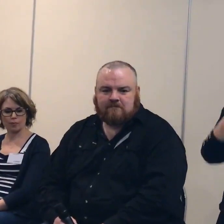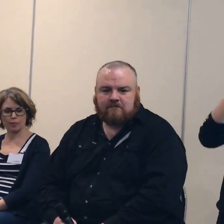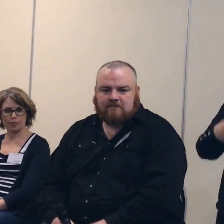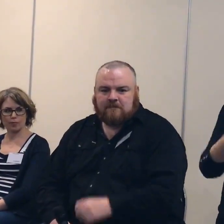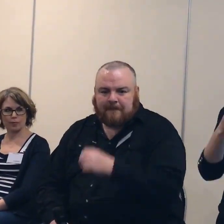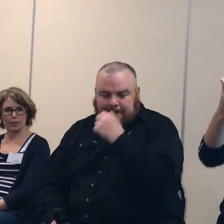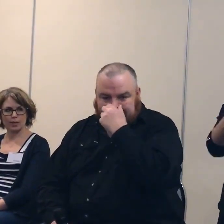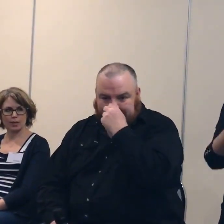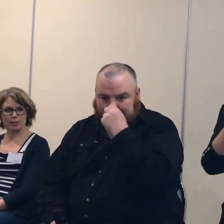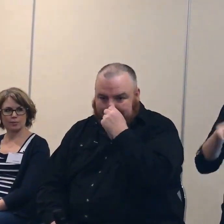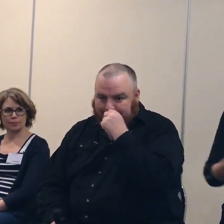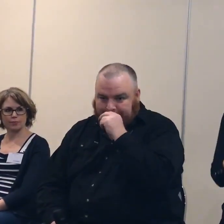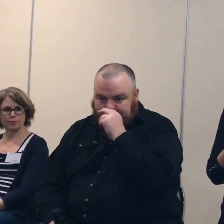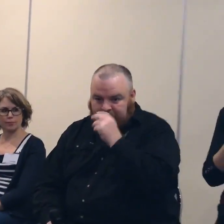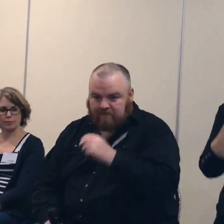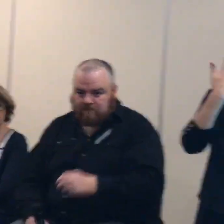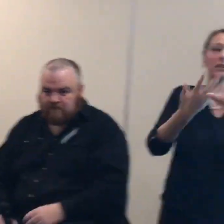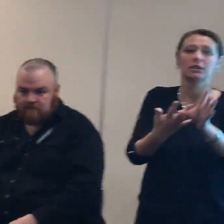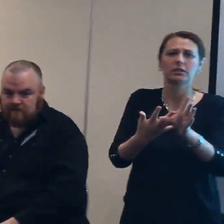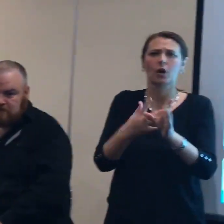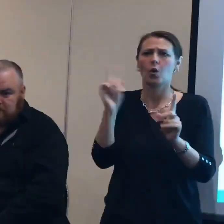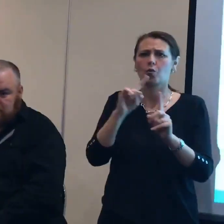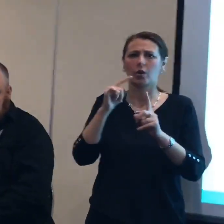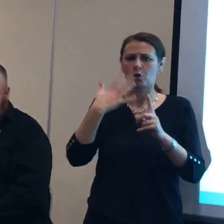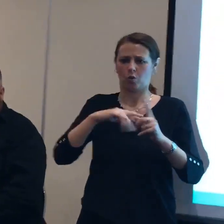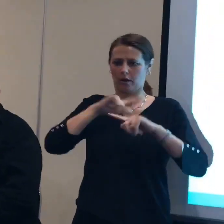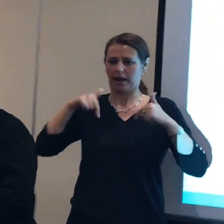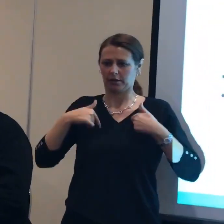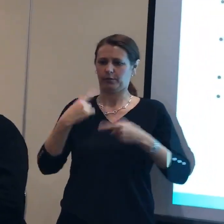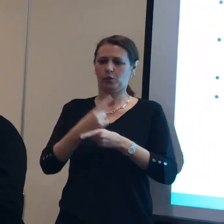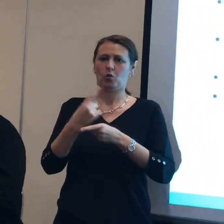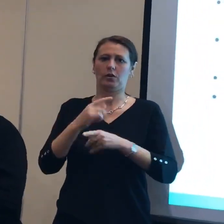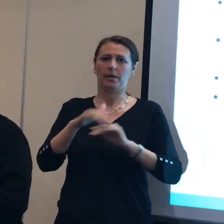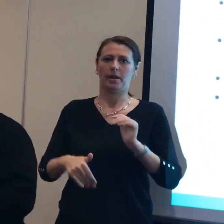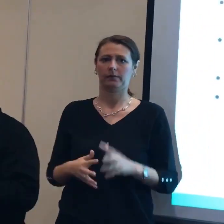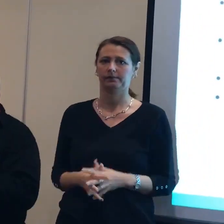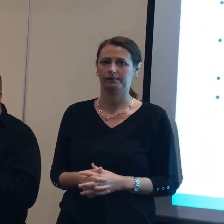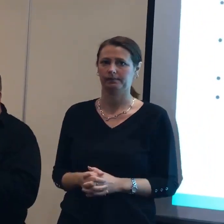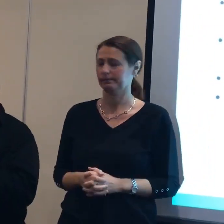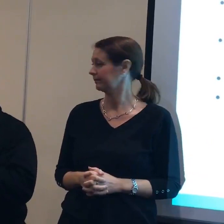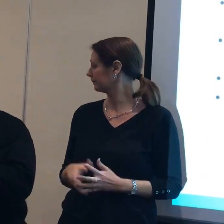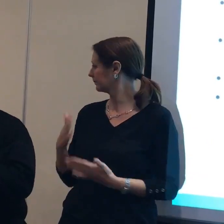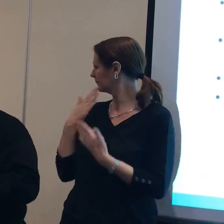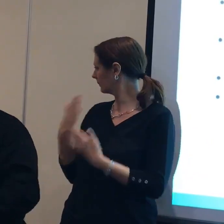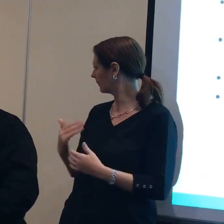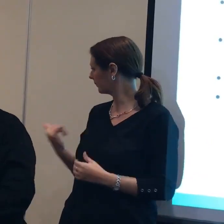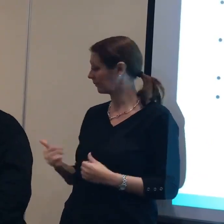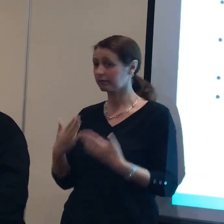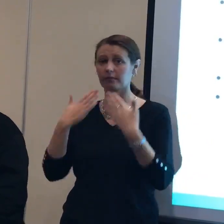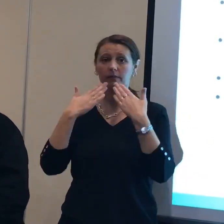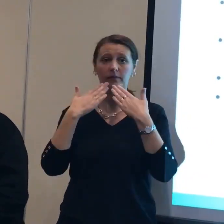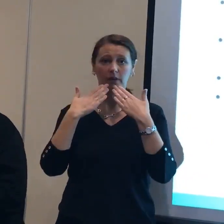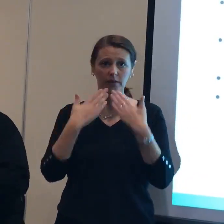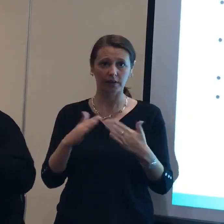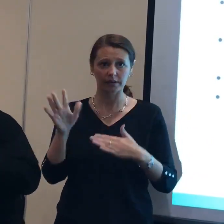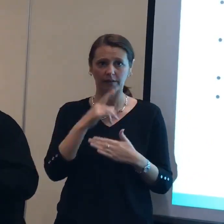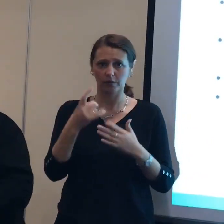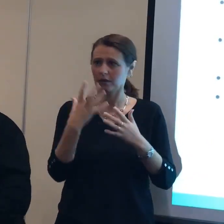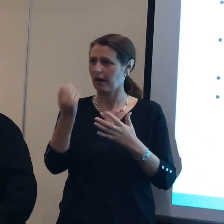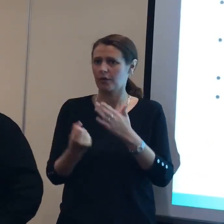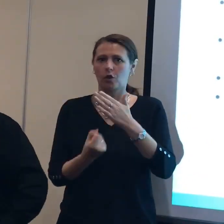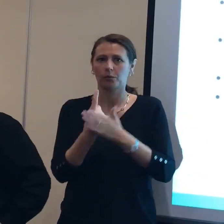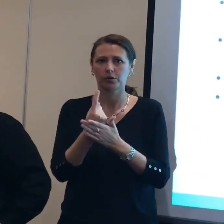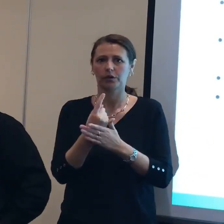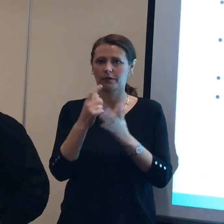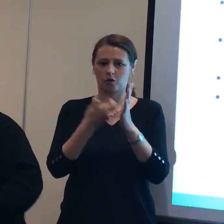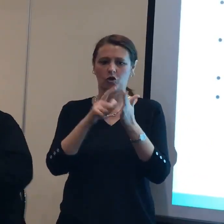have this event in another 5 years, what do you want us to be talking about? Thanks, Tom, and thanks everyone. Take the opportunity